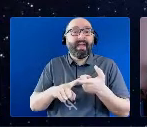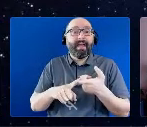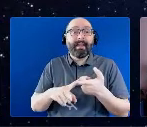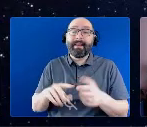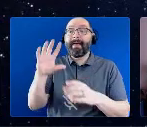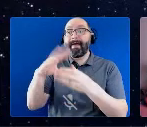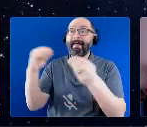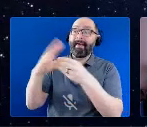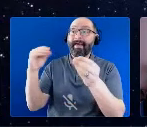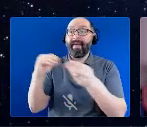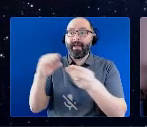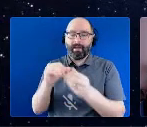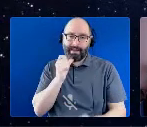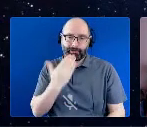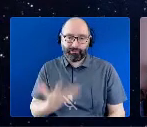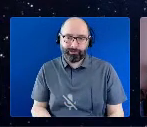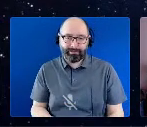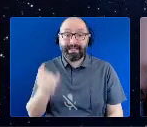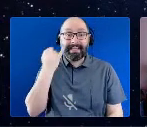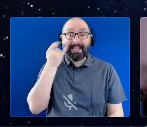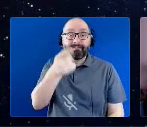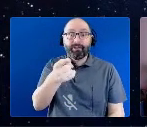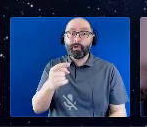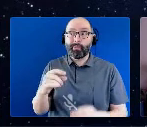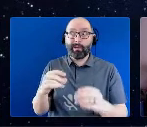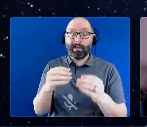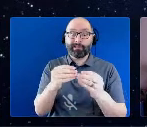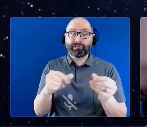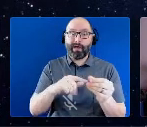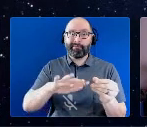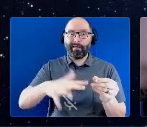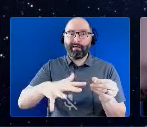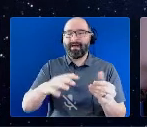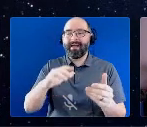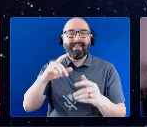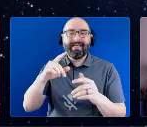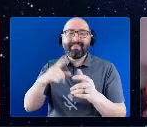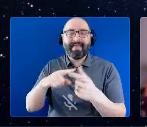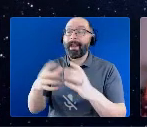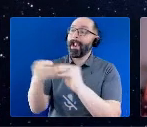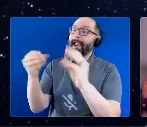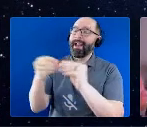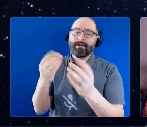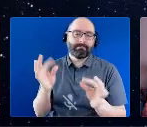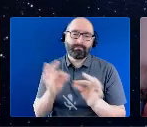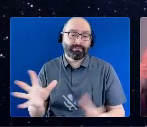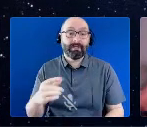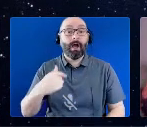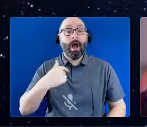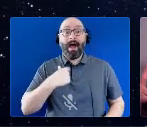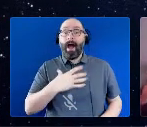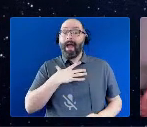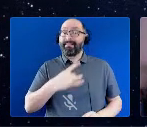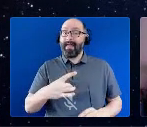good look. Like if you don't know what you're doing, what you say isn't going to be helpful. And I say this as someone who I like to figure things out verbally. I